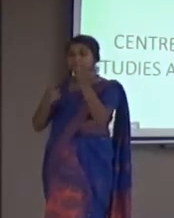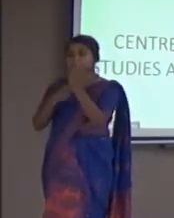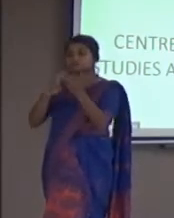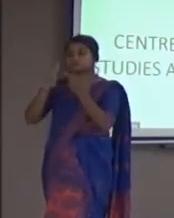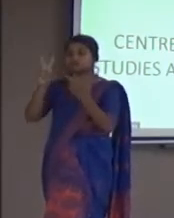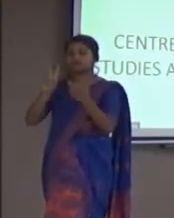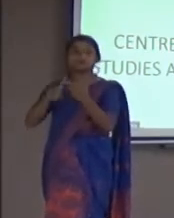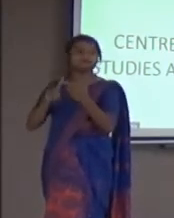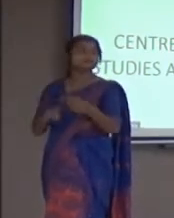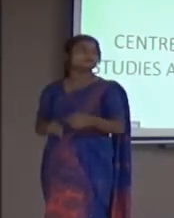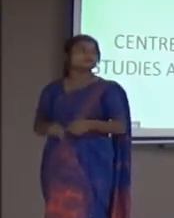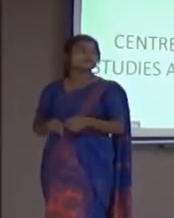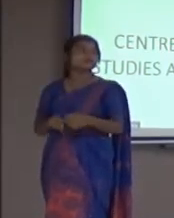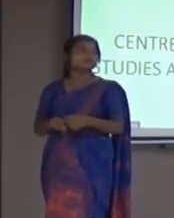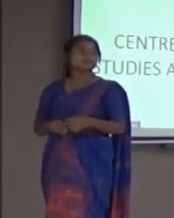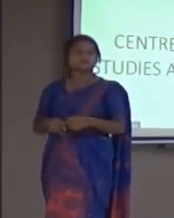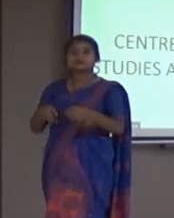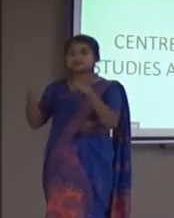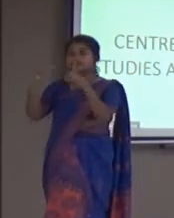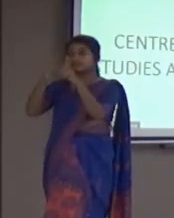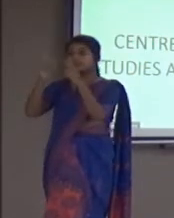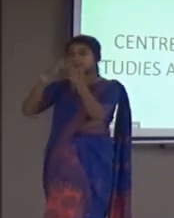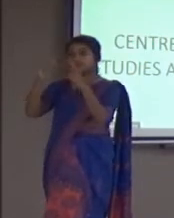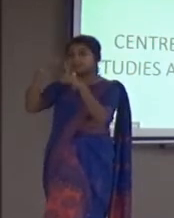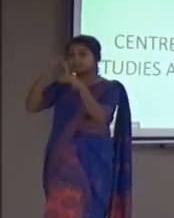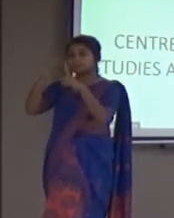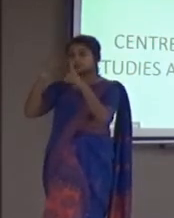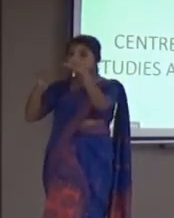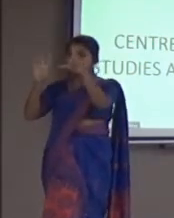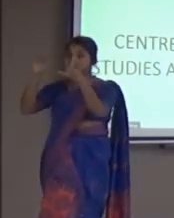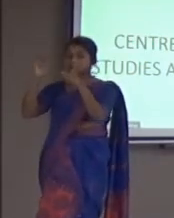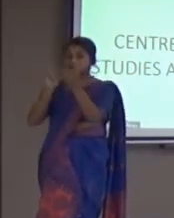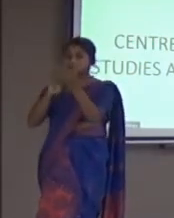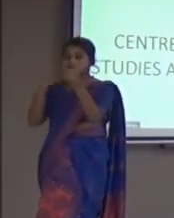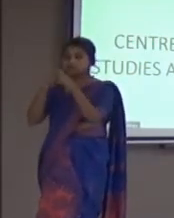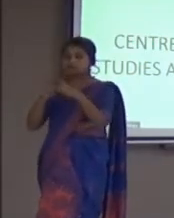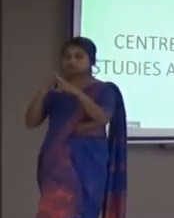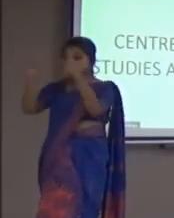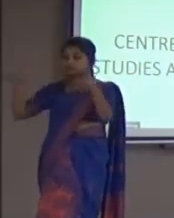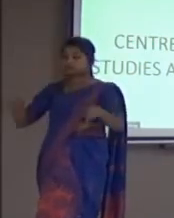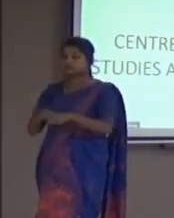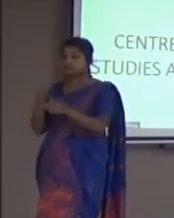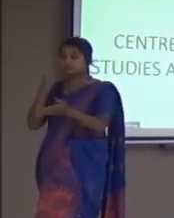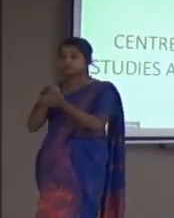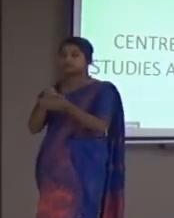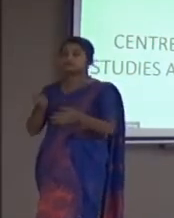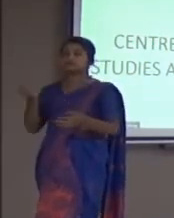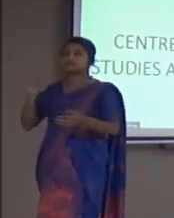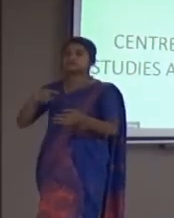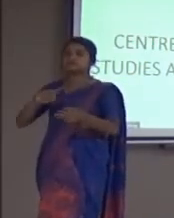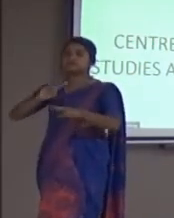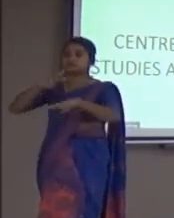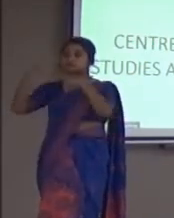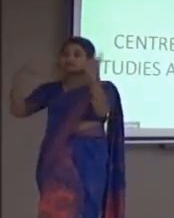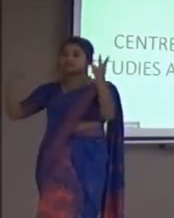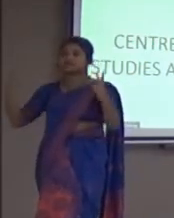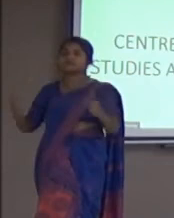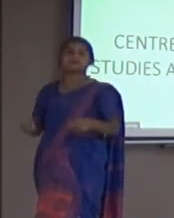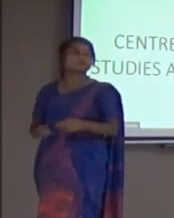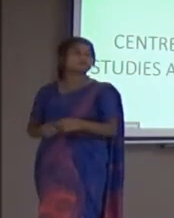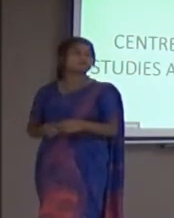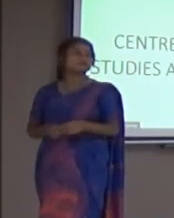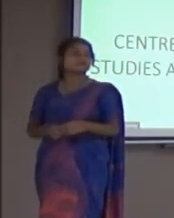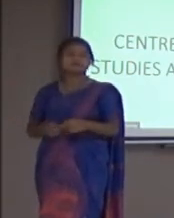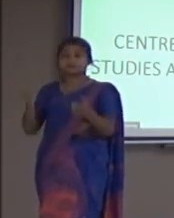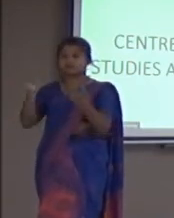certain courses, diploma courses, certificate courses, to start the right discourse or to build the right